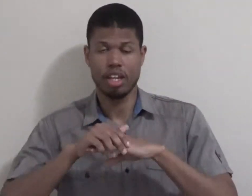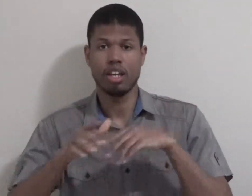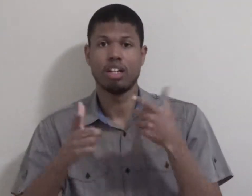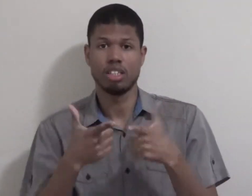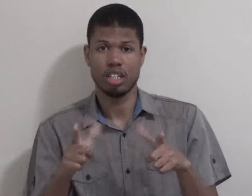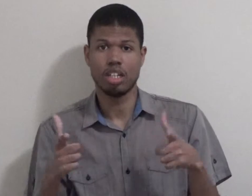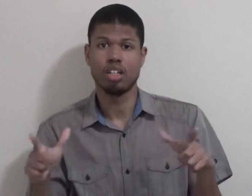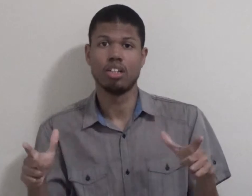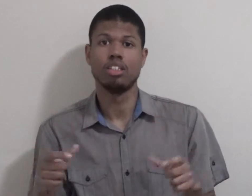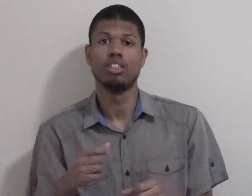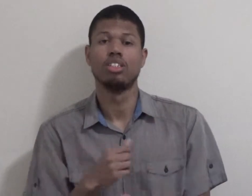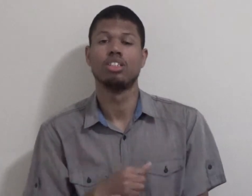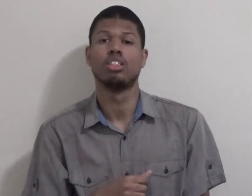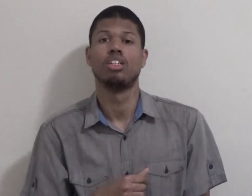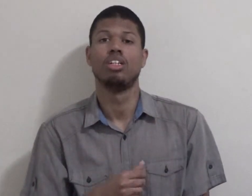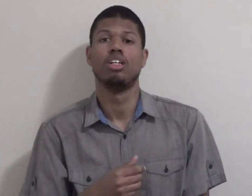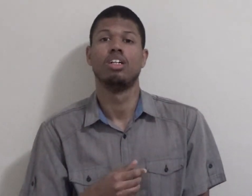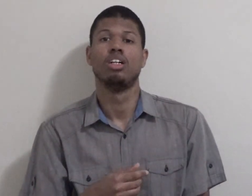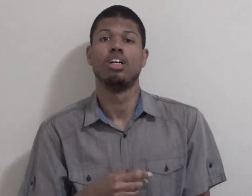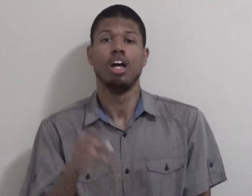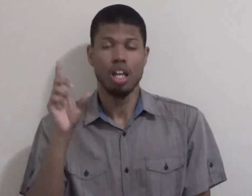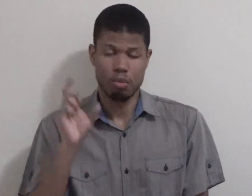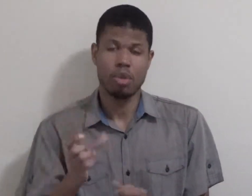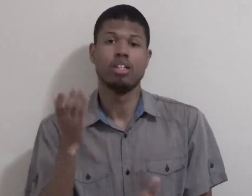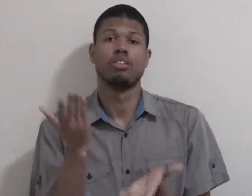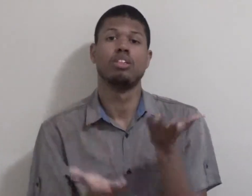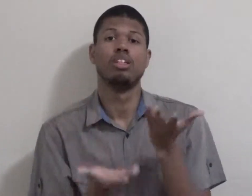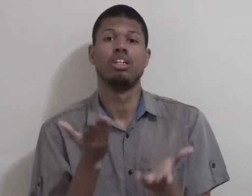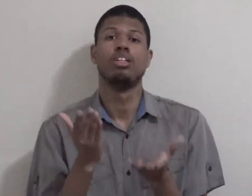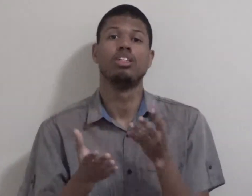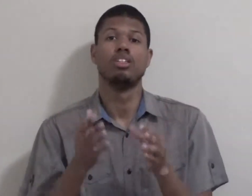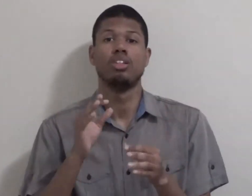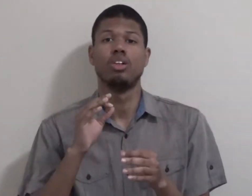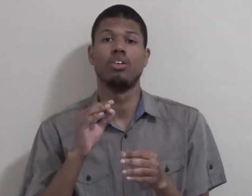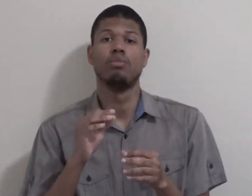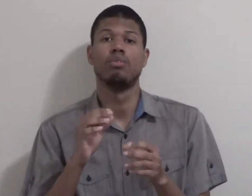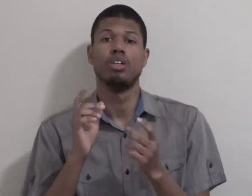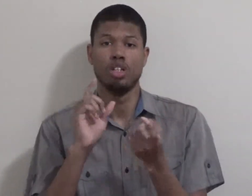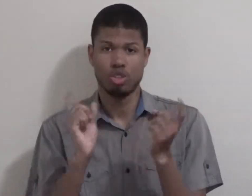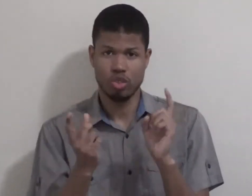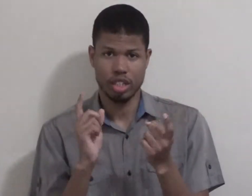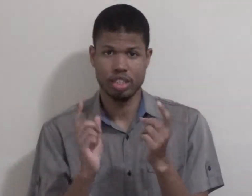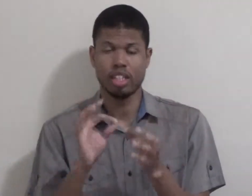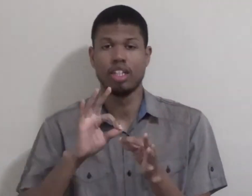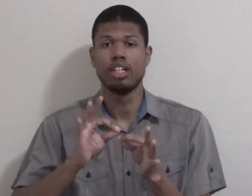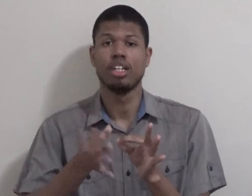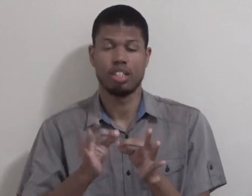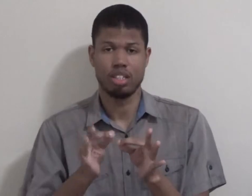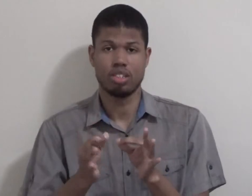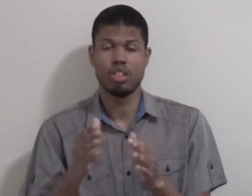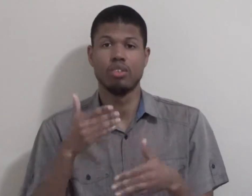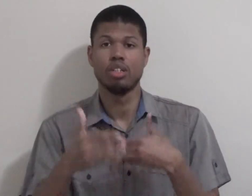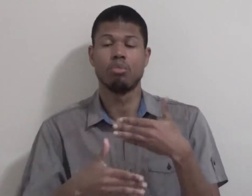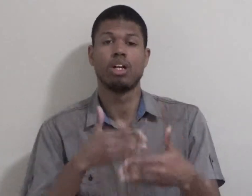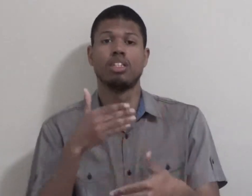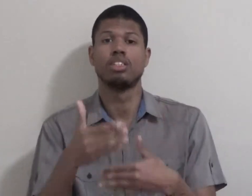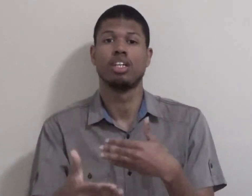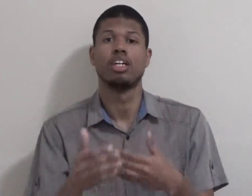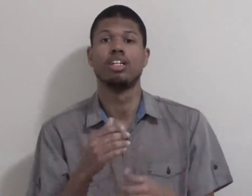interpreting process. For many deaf people, it is necessary to paraphrase, define,